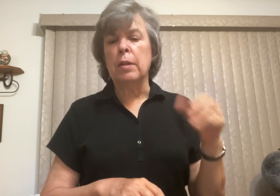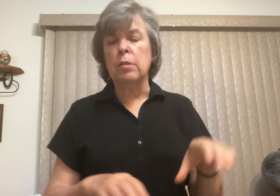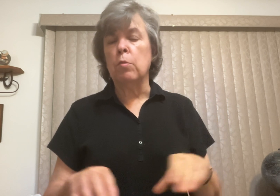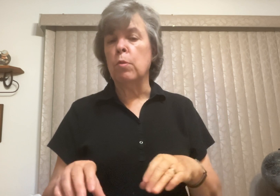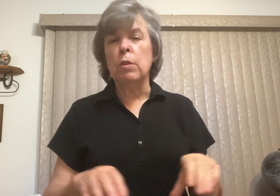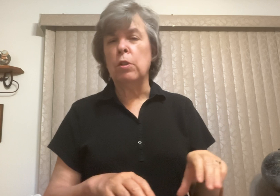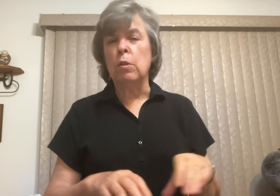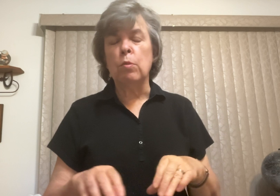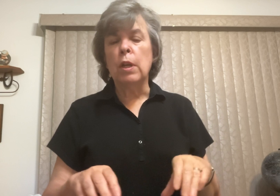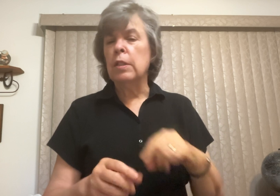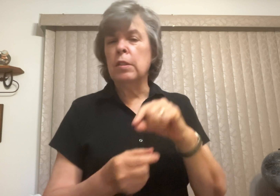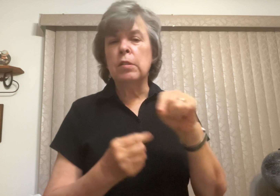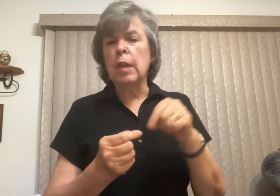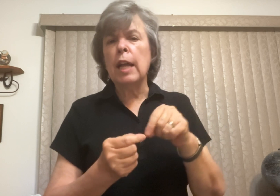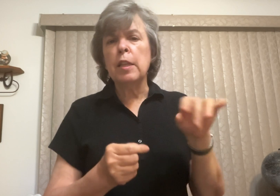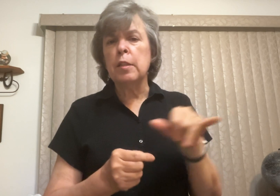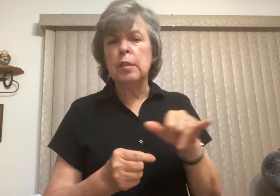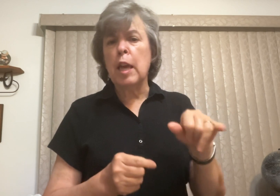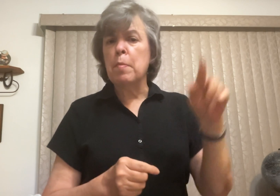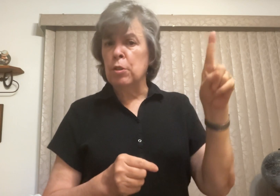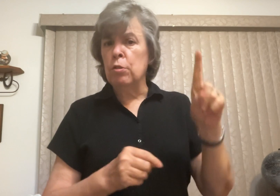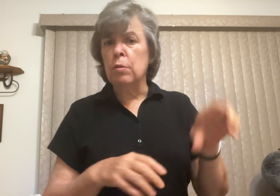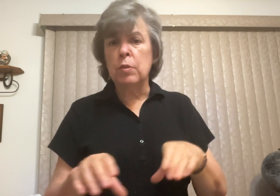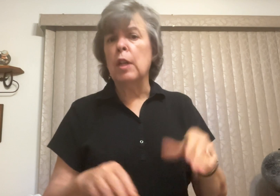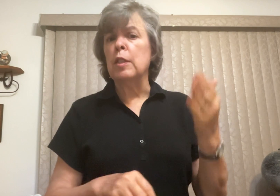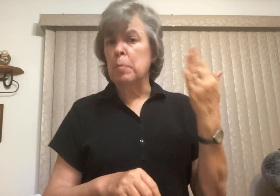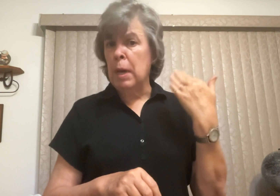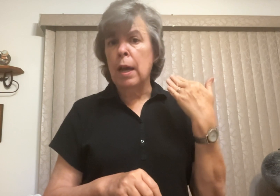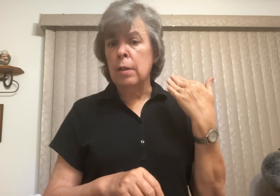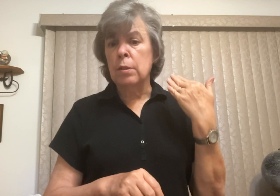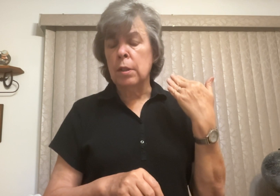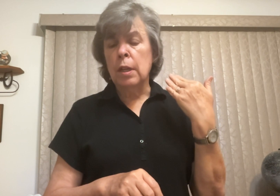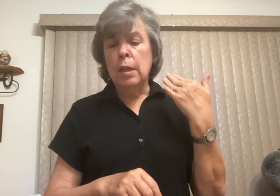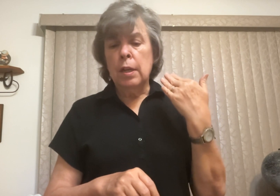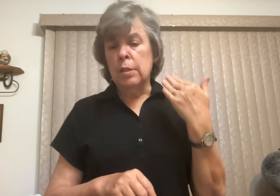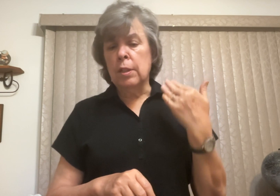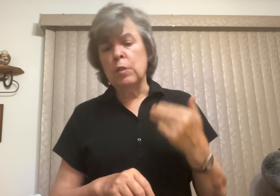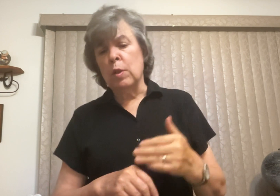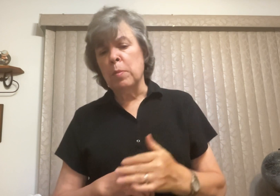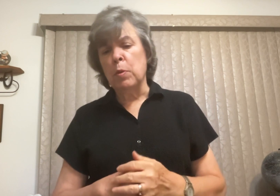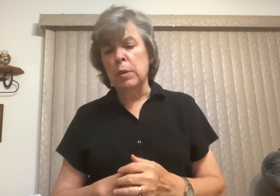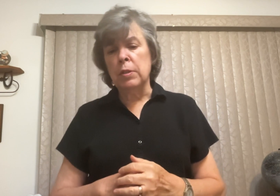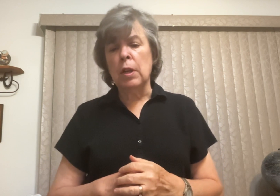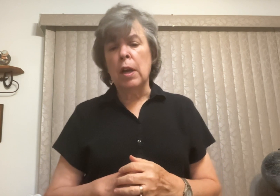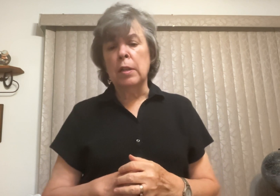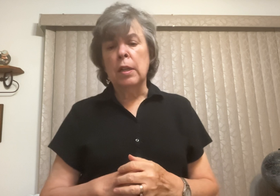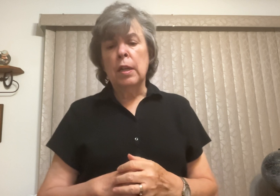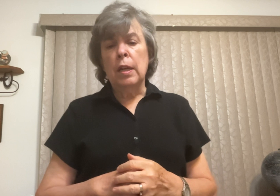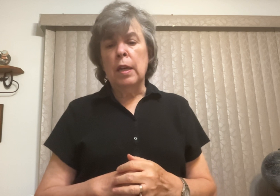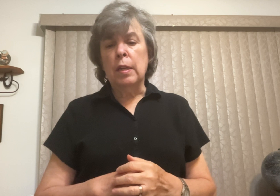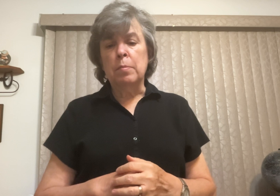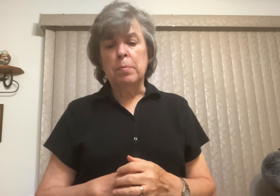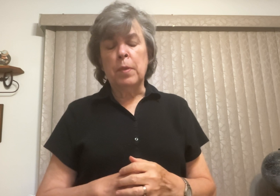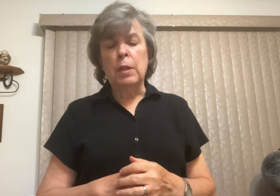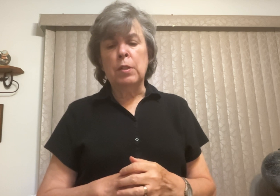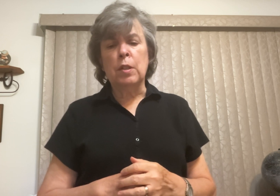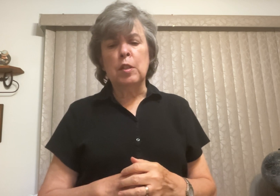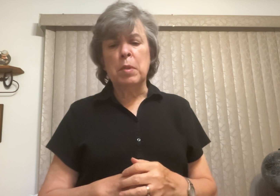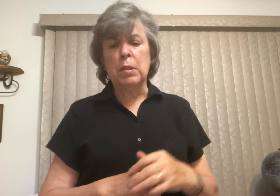So, it's exactly the same as you have done in the past. And so that's what I'm going to sign. I saw somebody